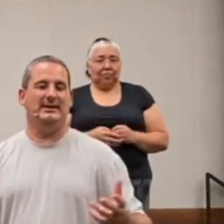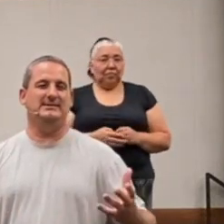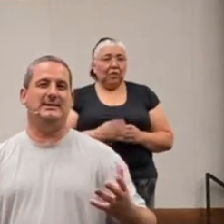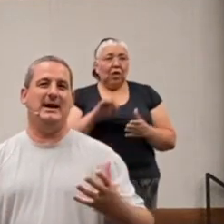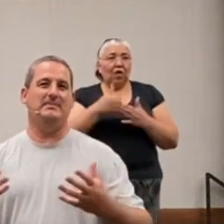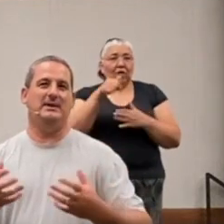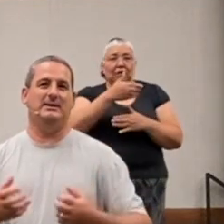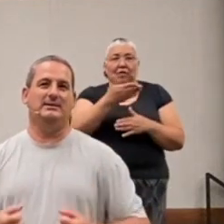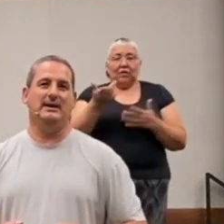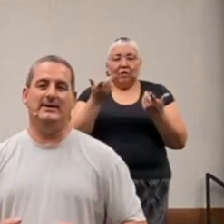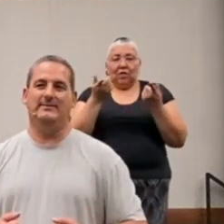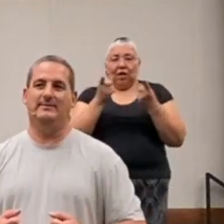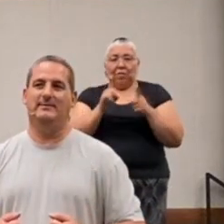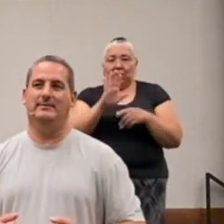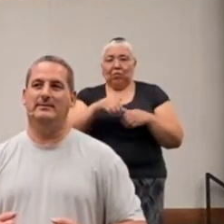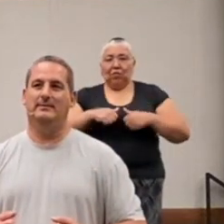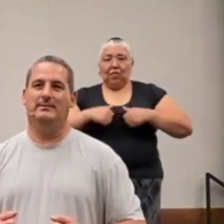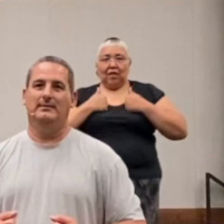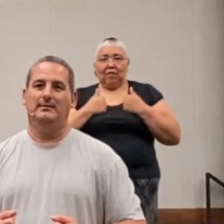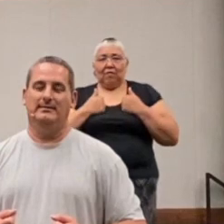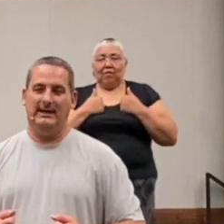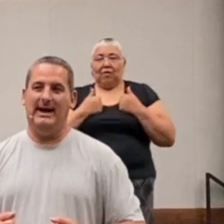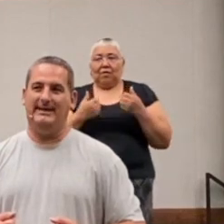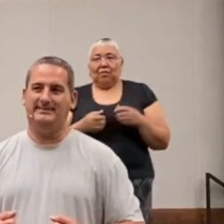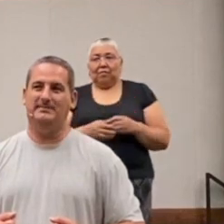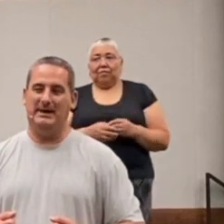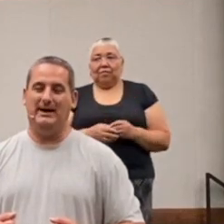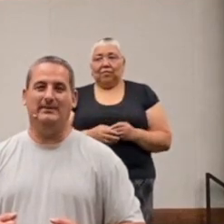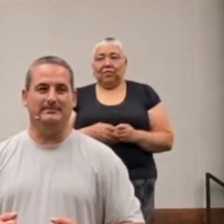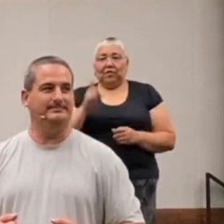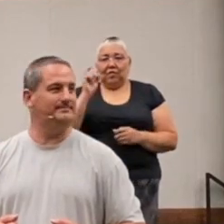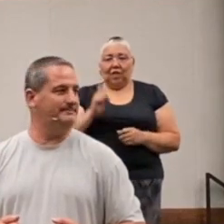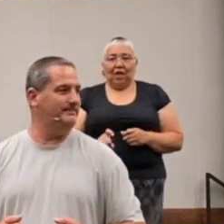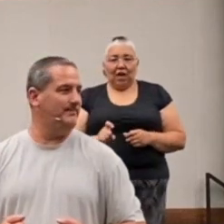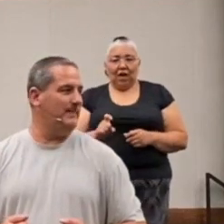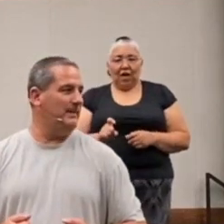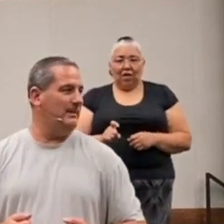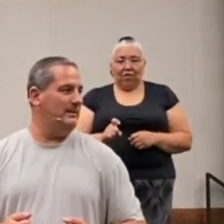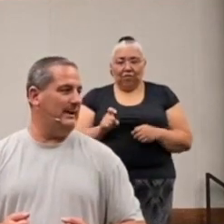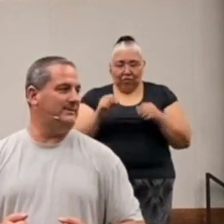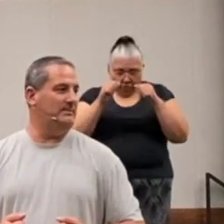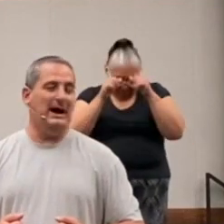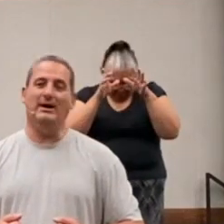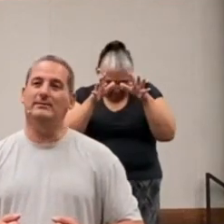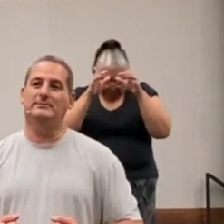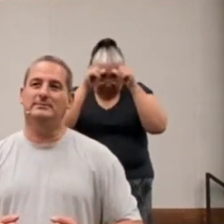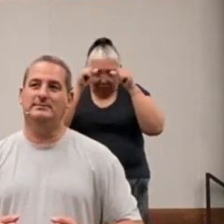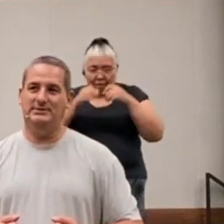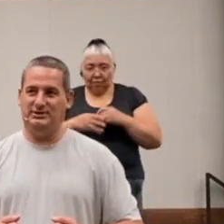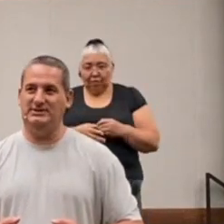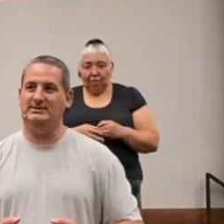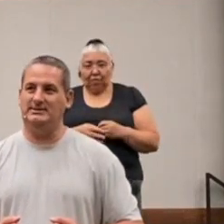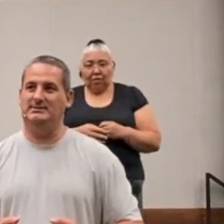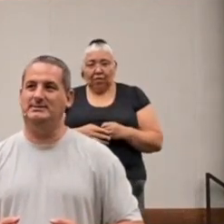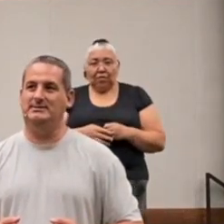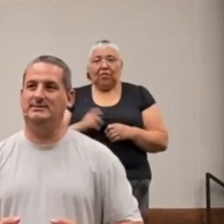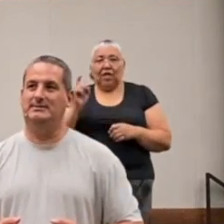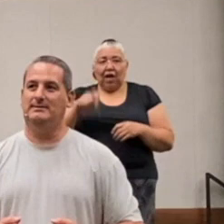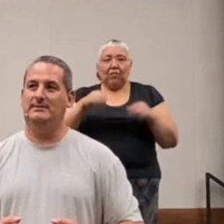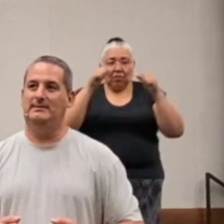all the things that are happening in your life, they have to bow. They have to bow to